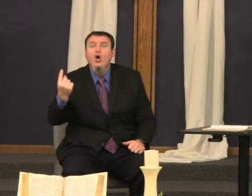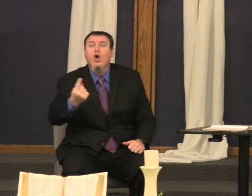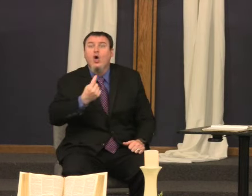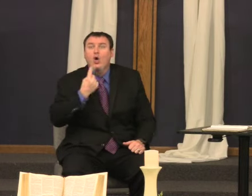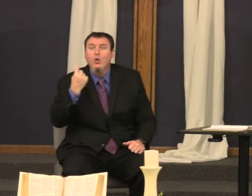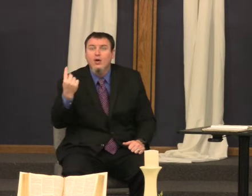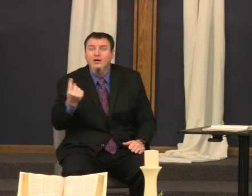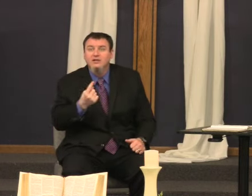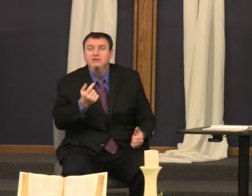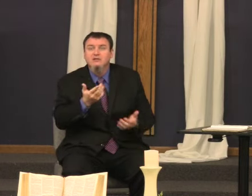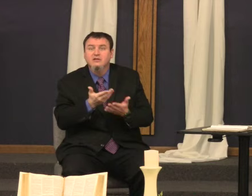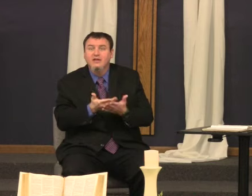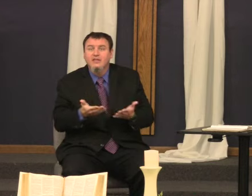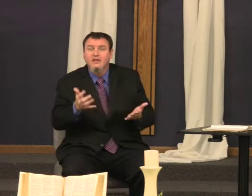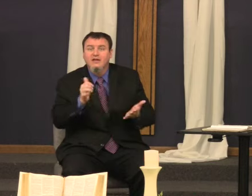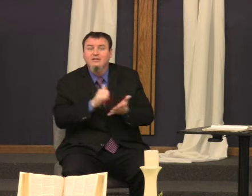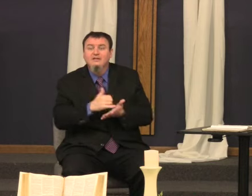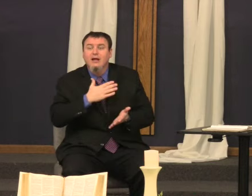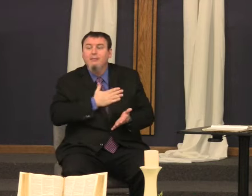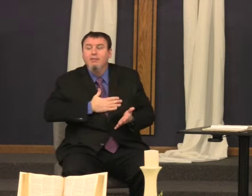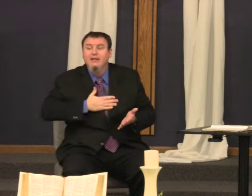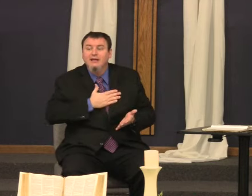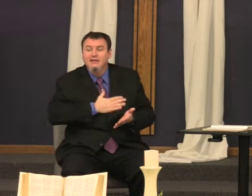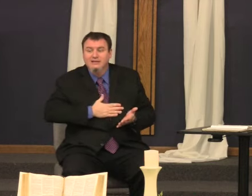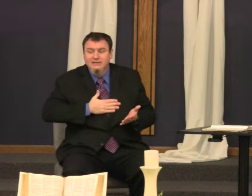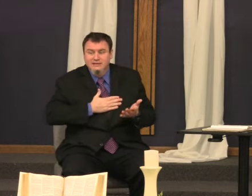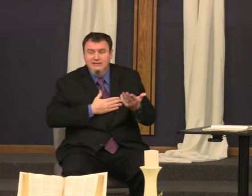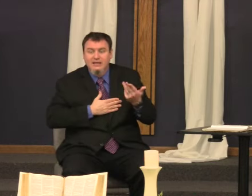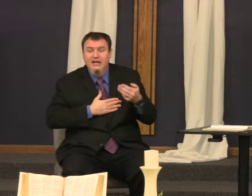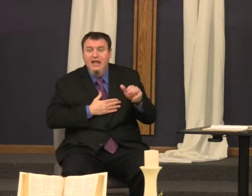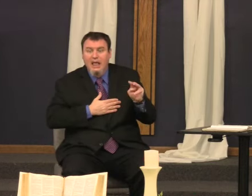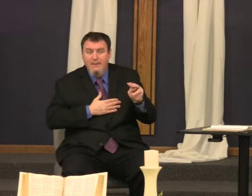do always those things that please him.